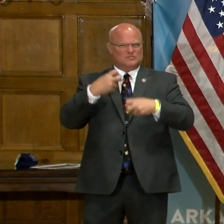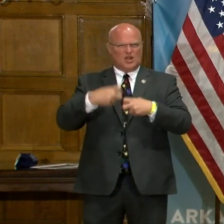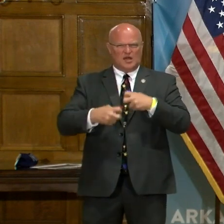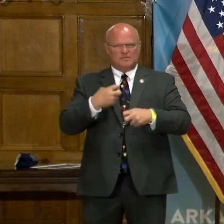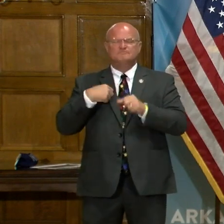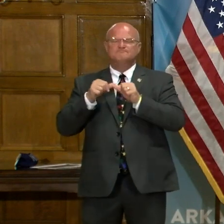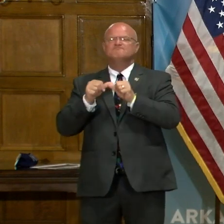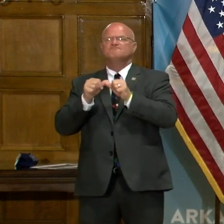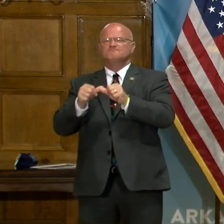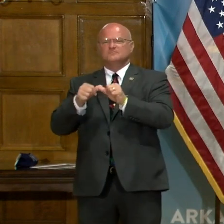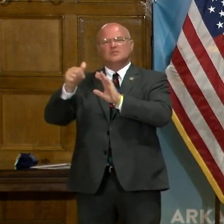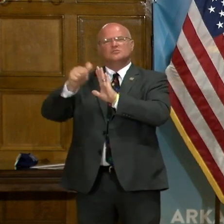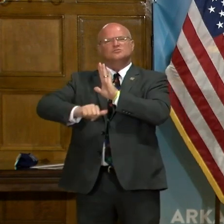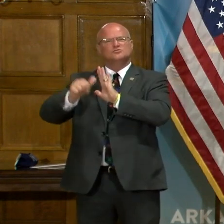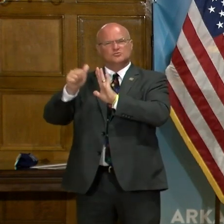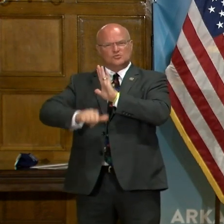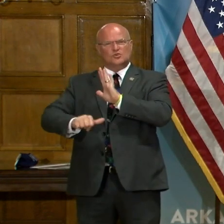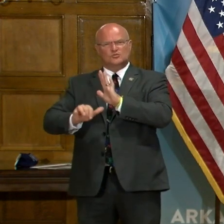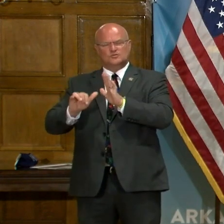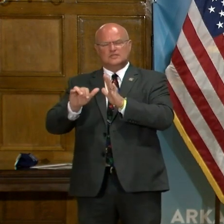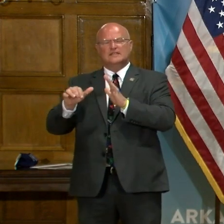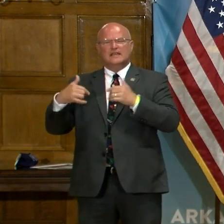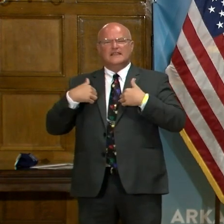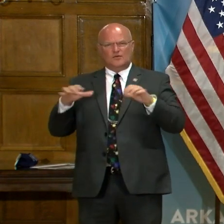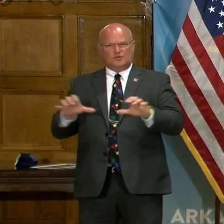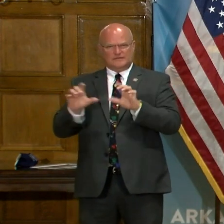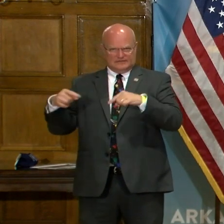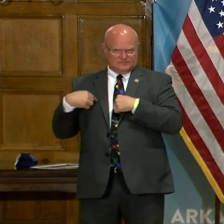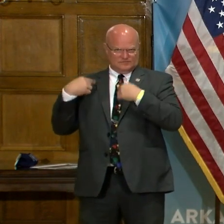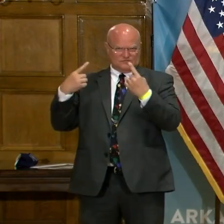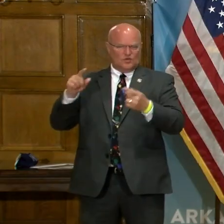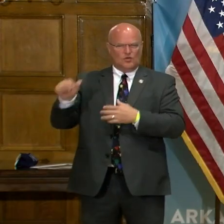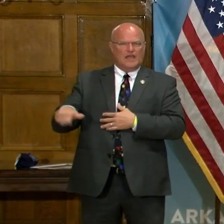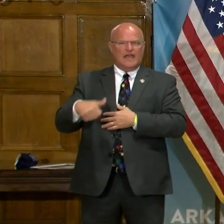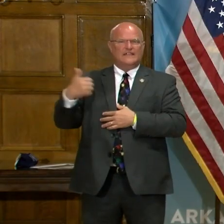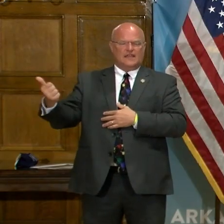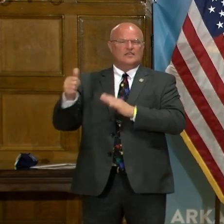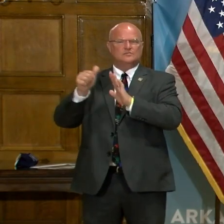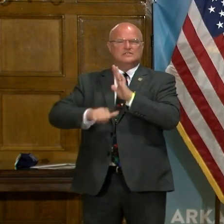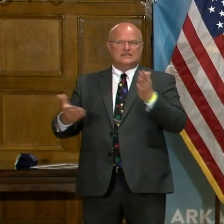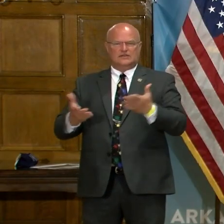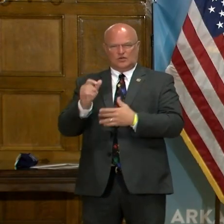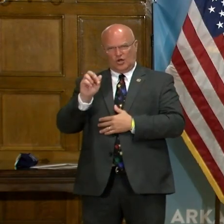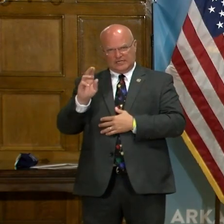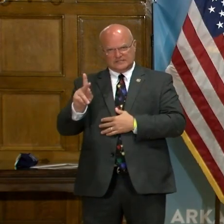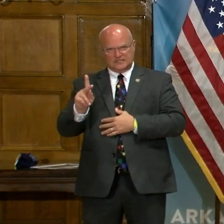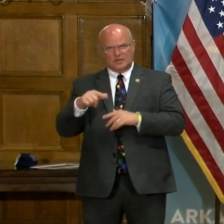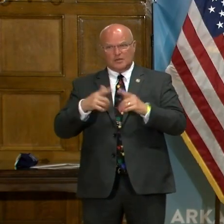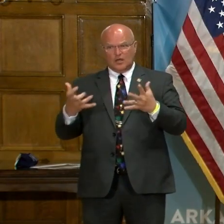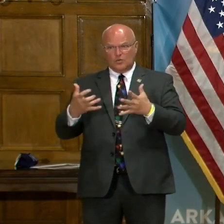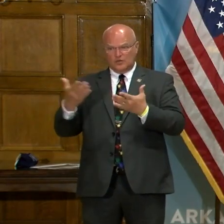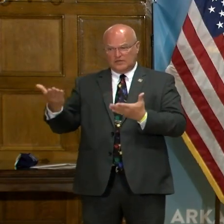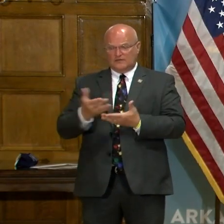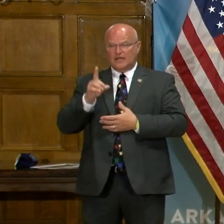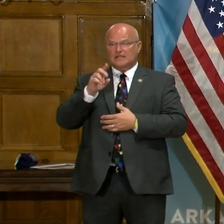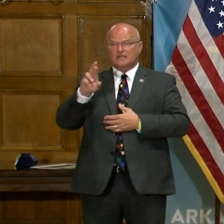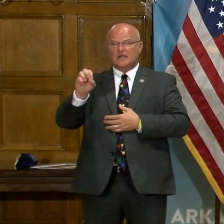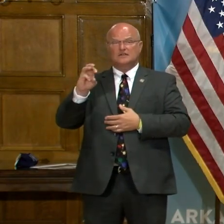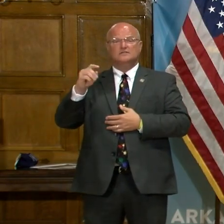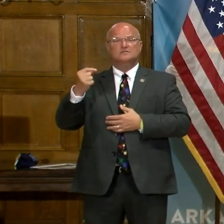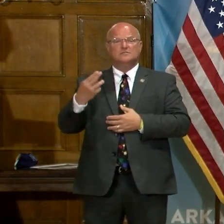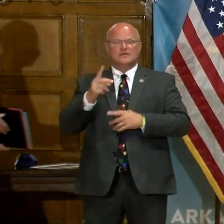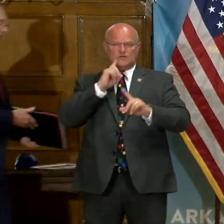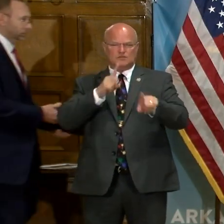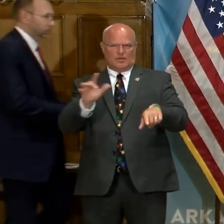and we're going to continue to do the elective procedures and the other procedures here in Arkansas. But I want to invite Dr. Smith